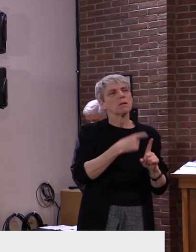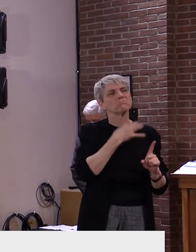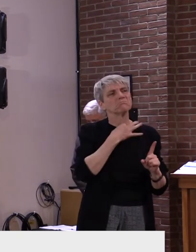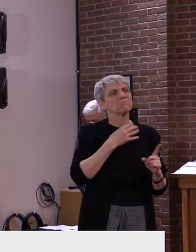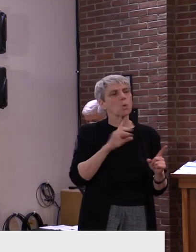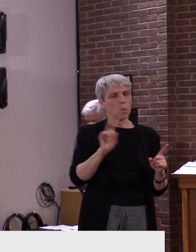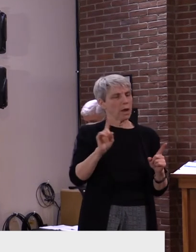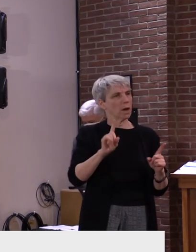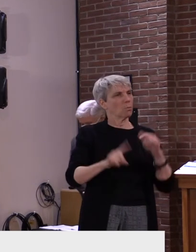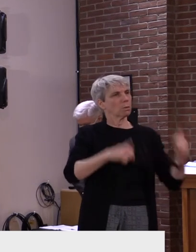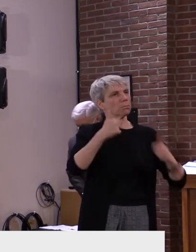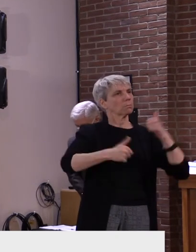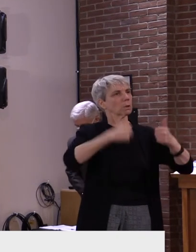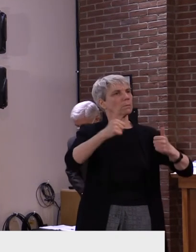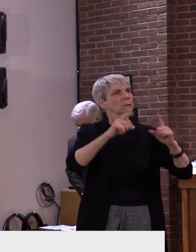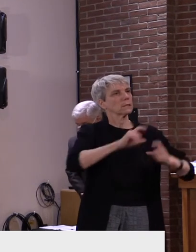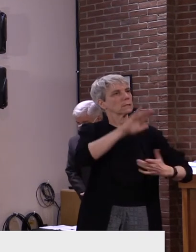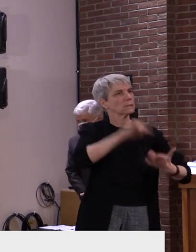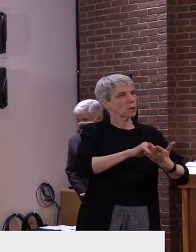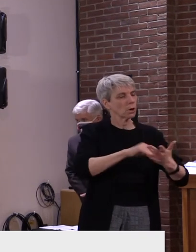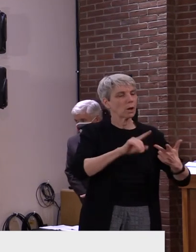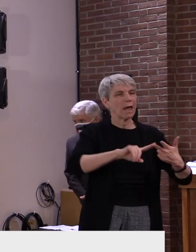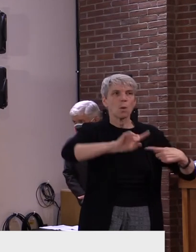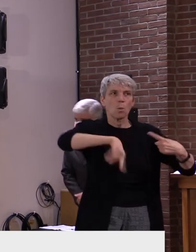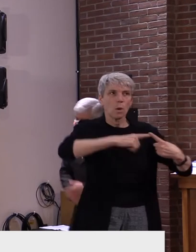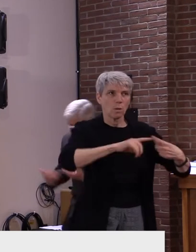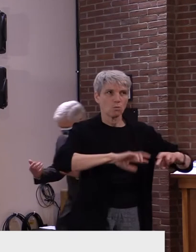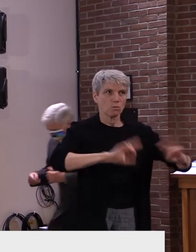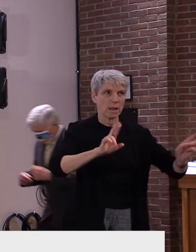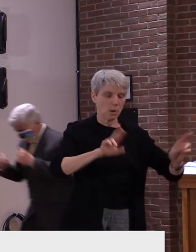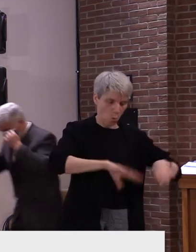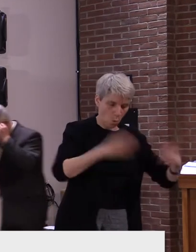state and then when might that partnership be up and running